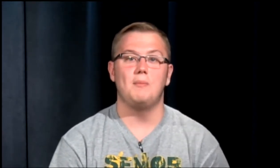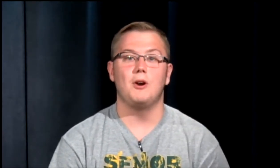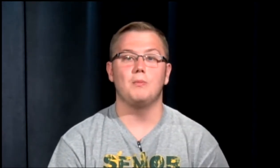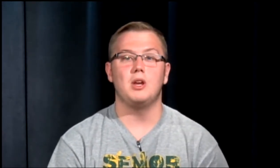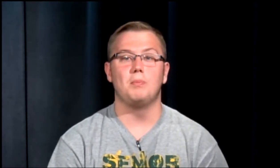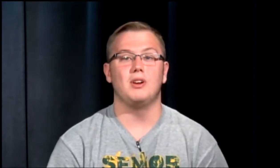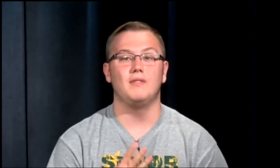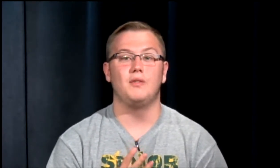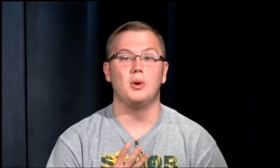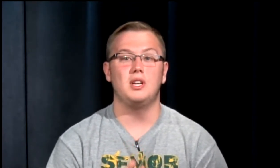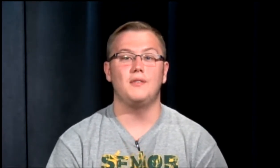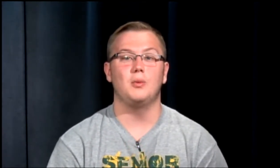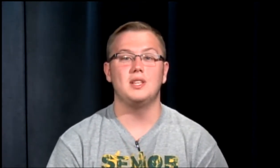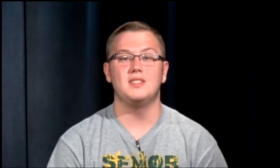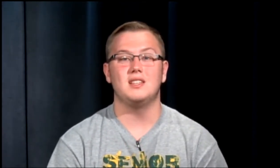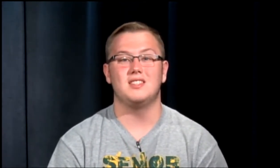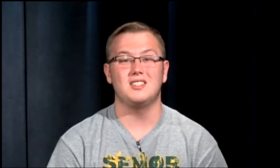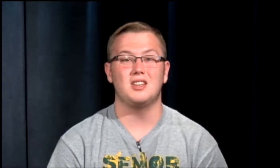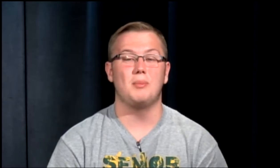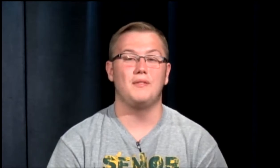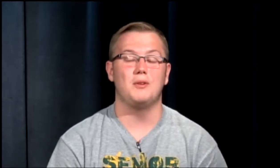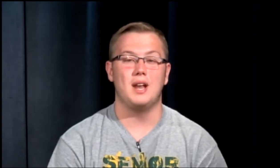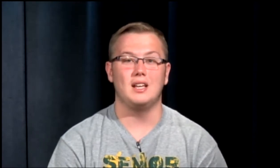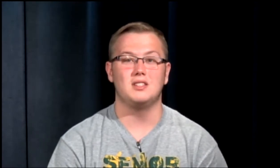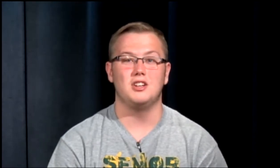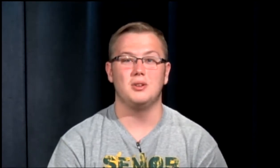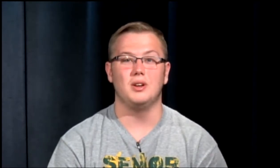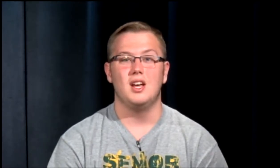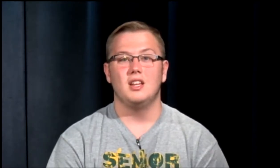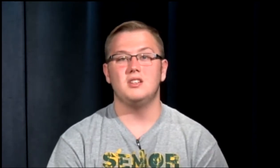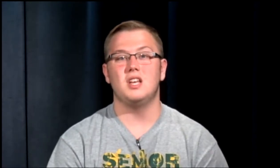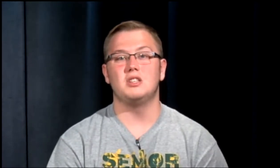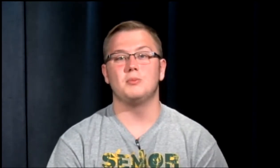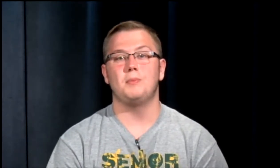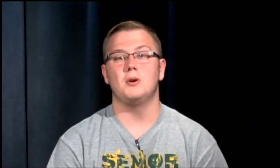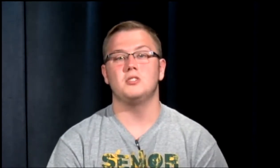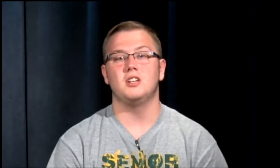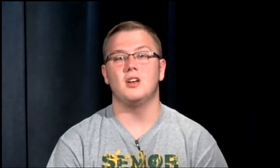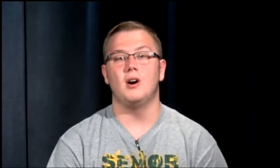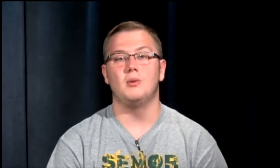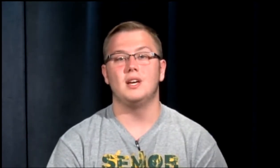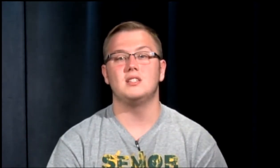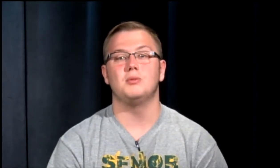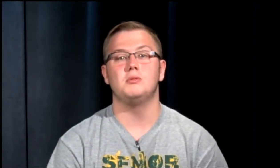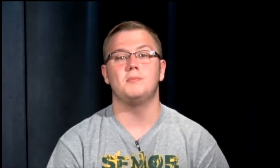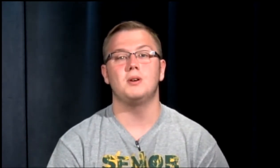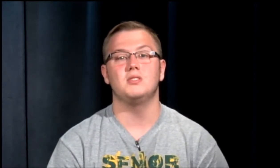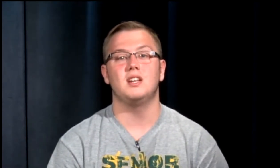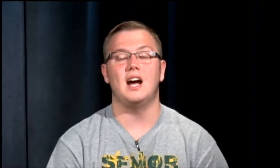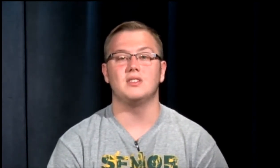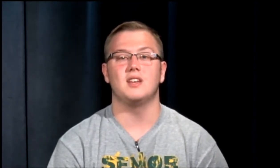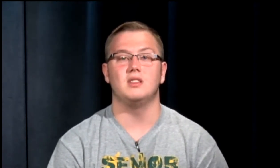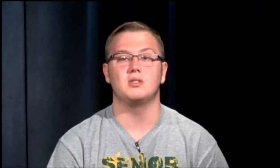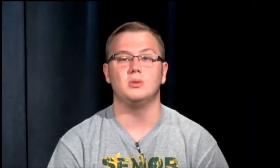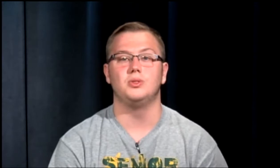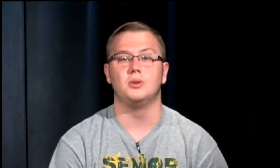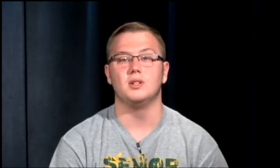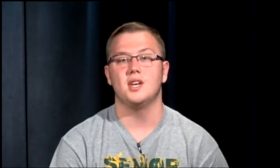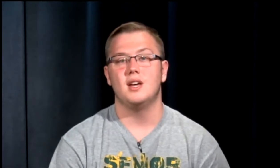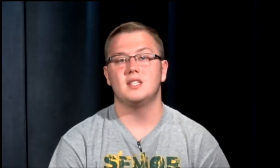will be open on 4 different Wednesdays this summer from 9 to noon. These dates will be posted in the hallways and will be posted outside the school doors. See